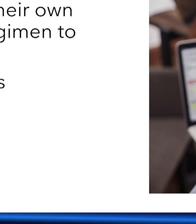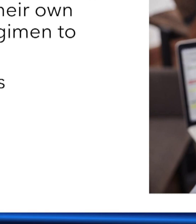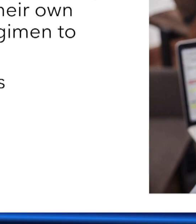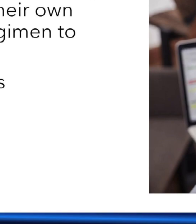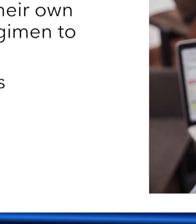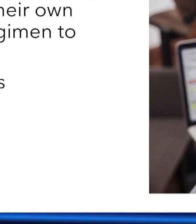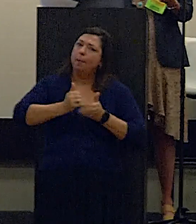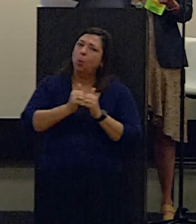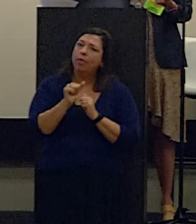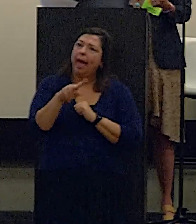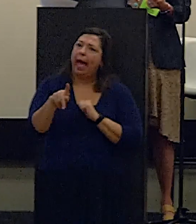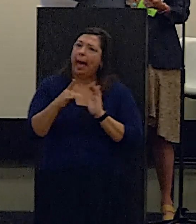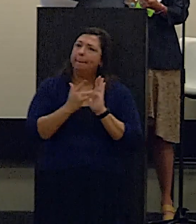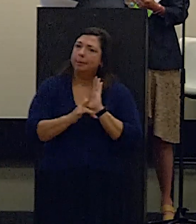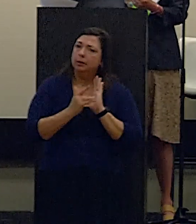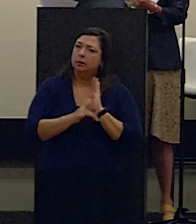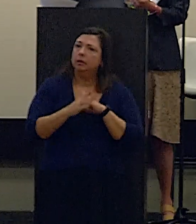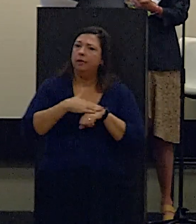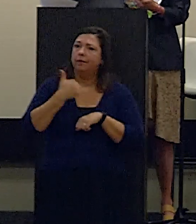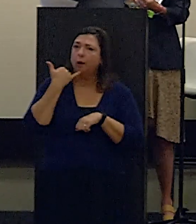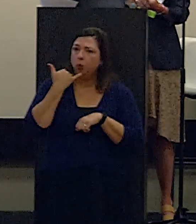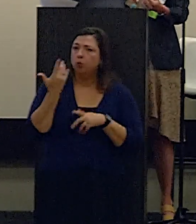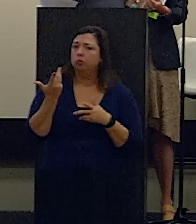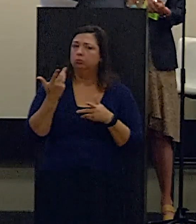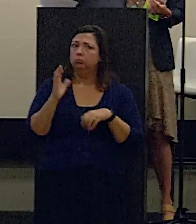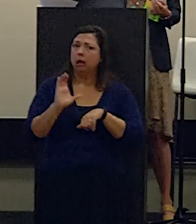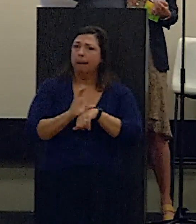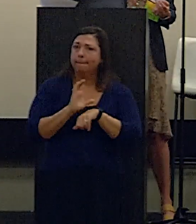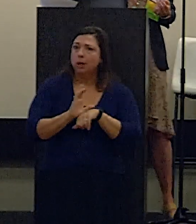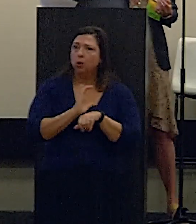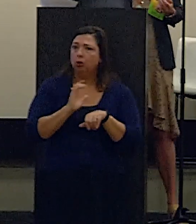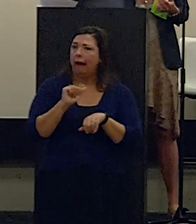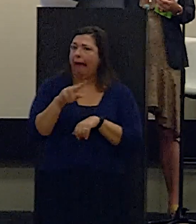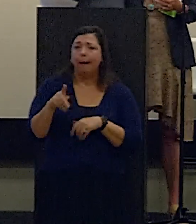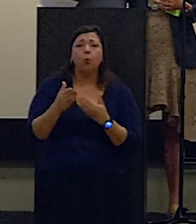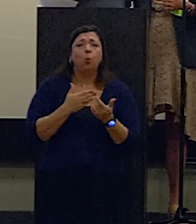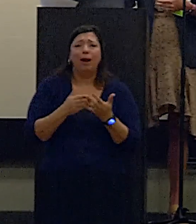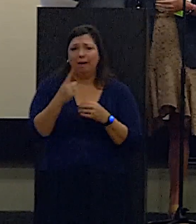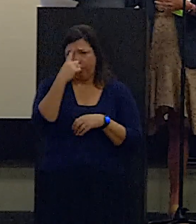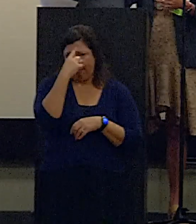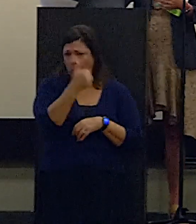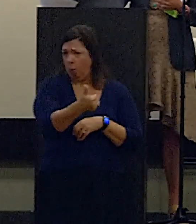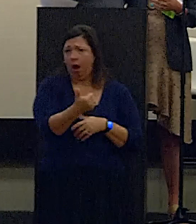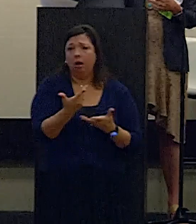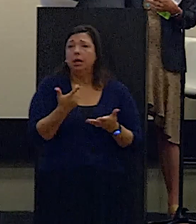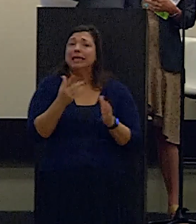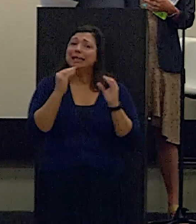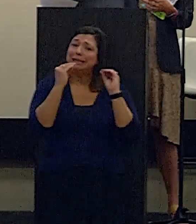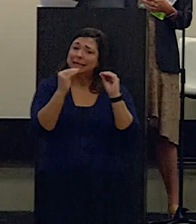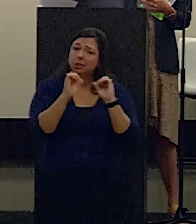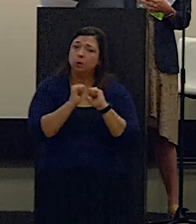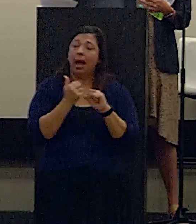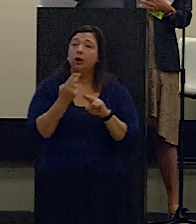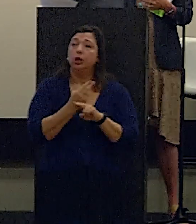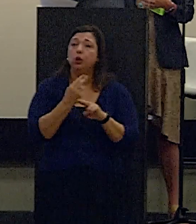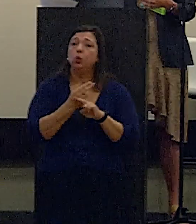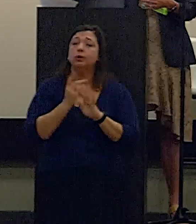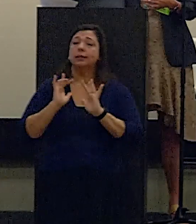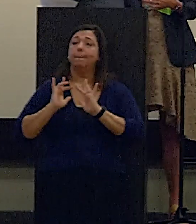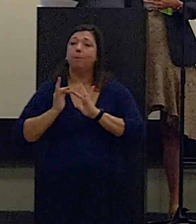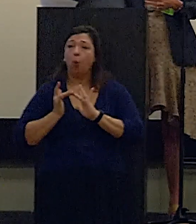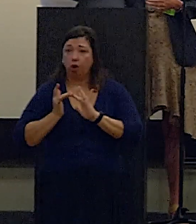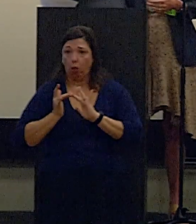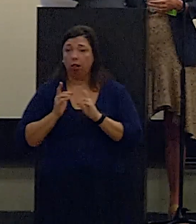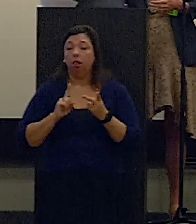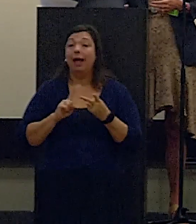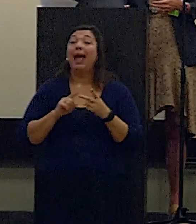with apps, phone apps, or computer apps, whatever they want. Teach them how to use their patient portals and teach them to